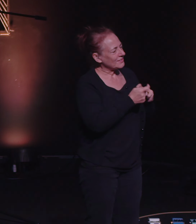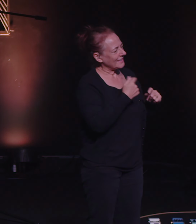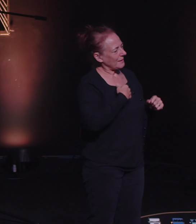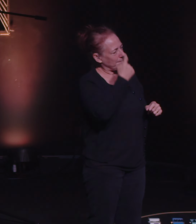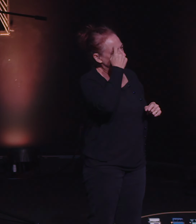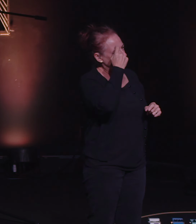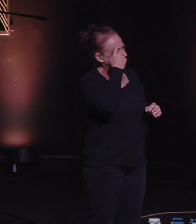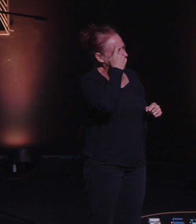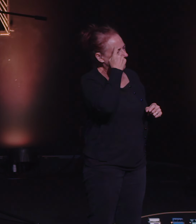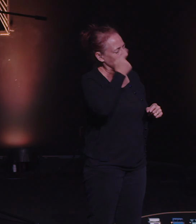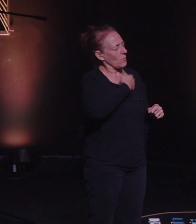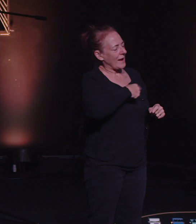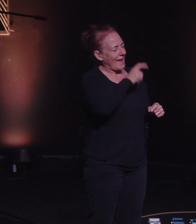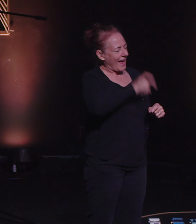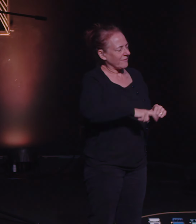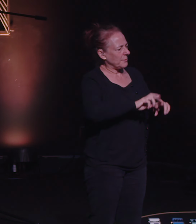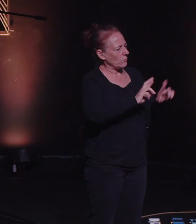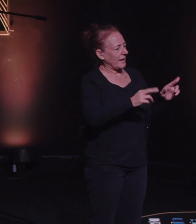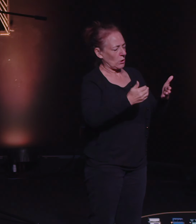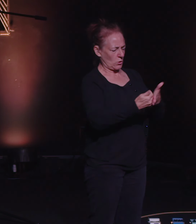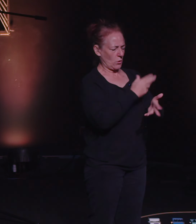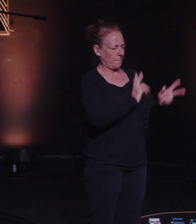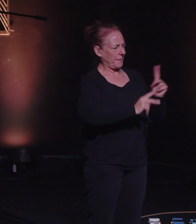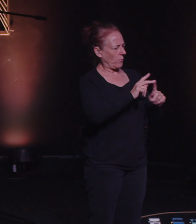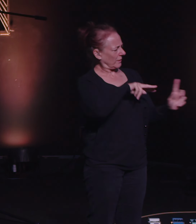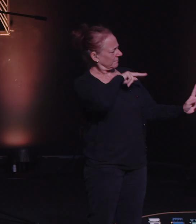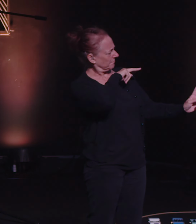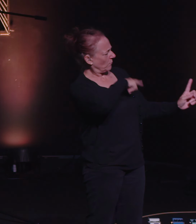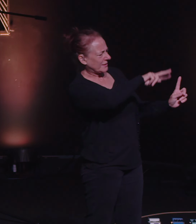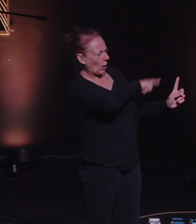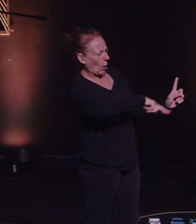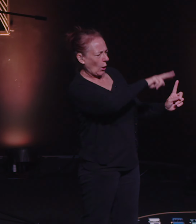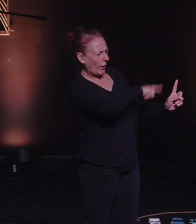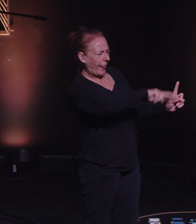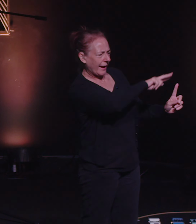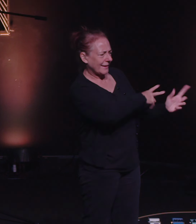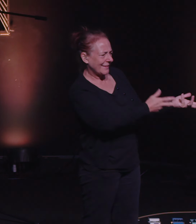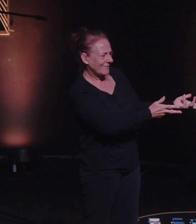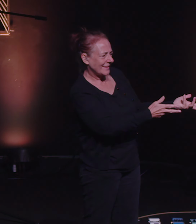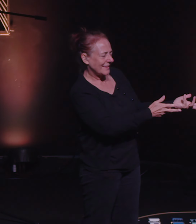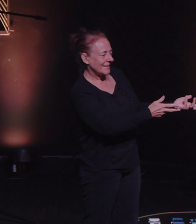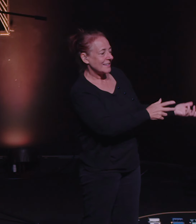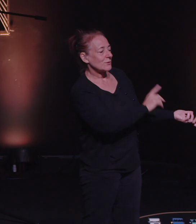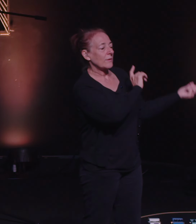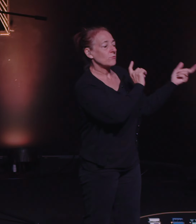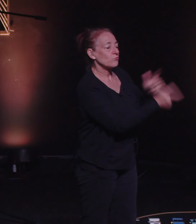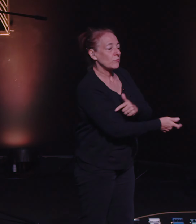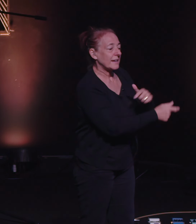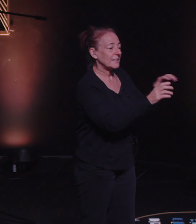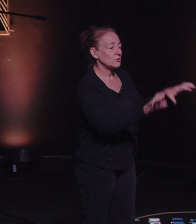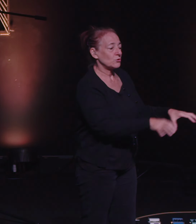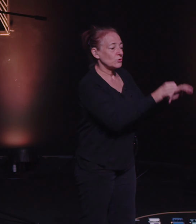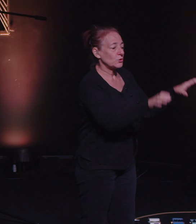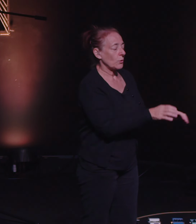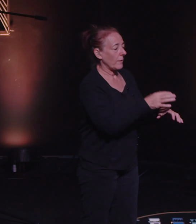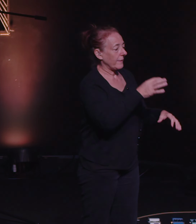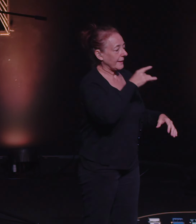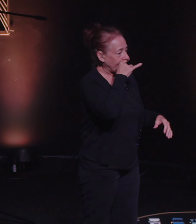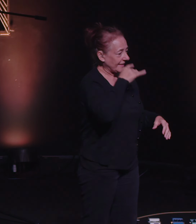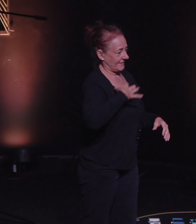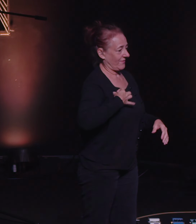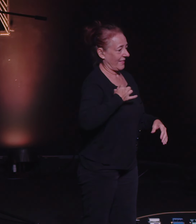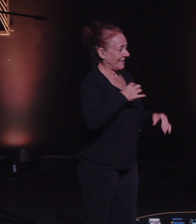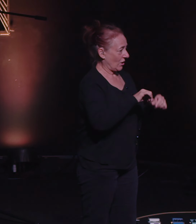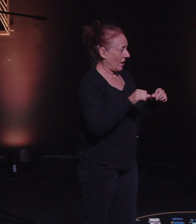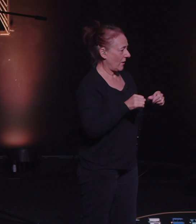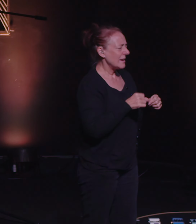say, hey, we want to be ready for new people who are going to be here. We want to be prepared for that. And so we've done a retooling of kind of the kids volunteer area. Now,